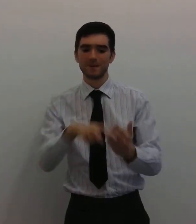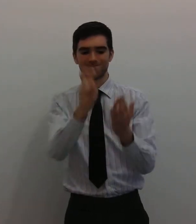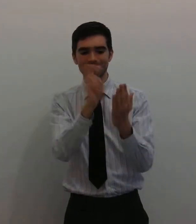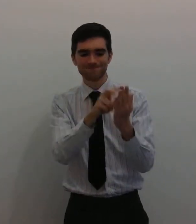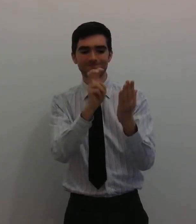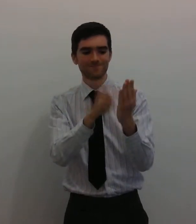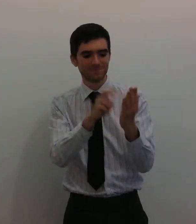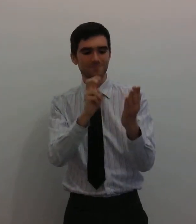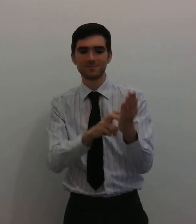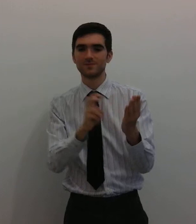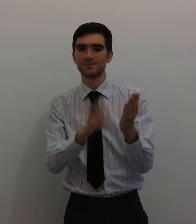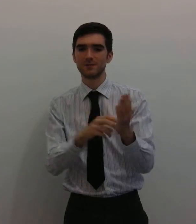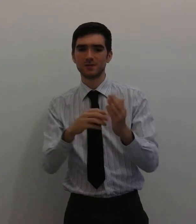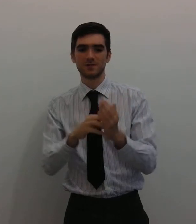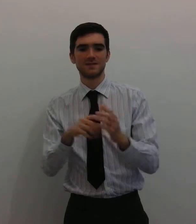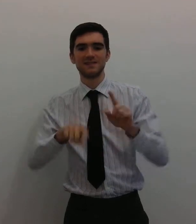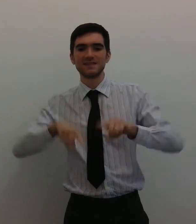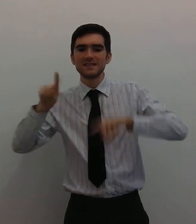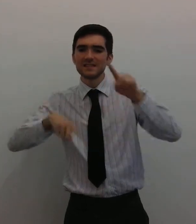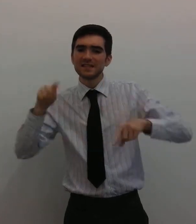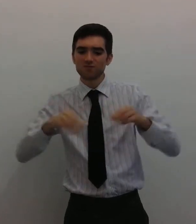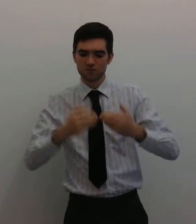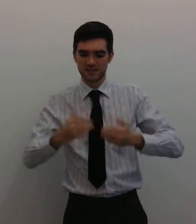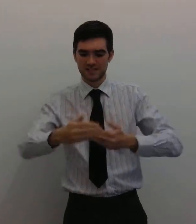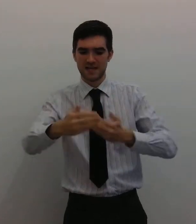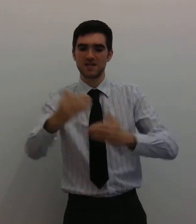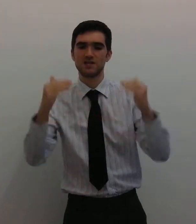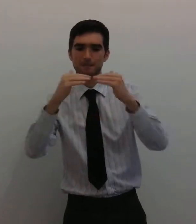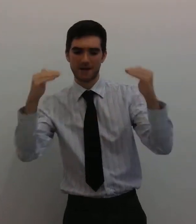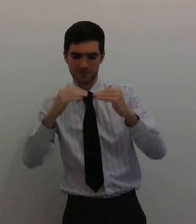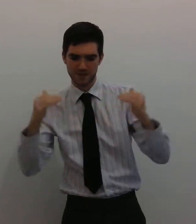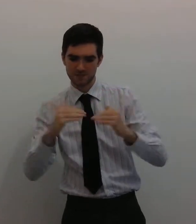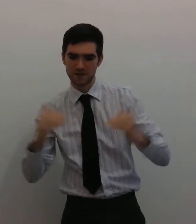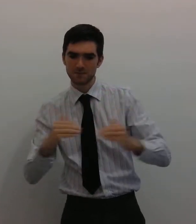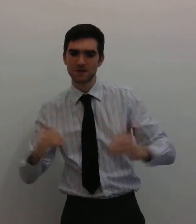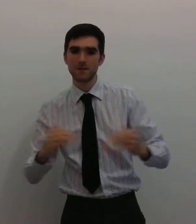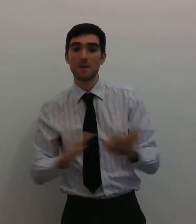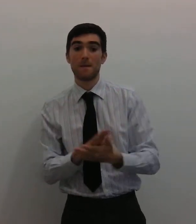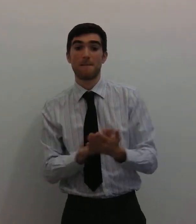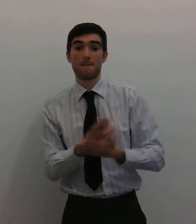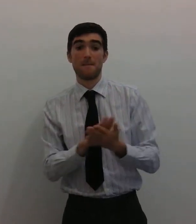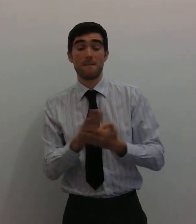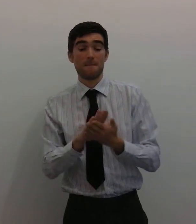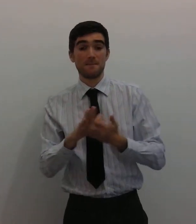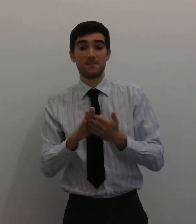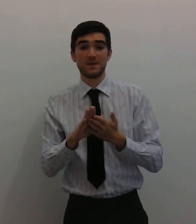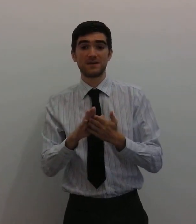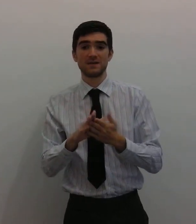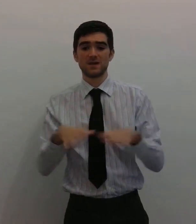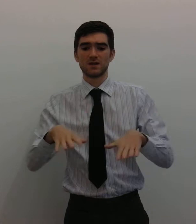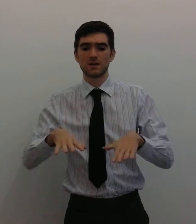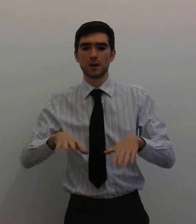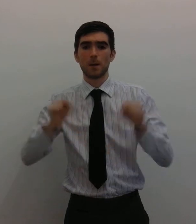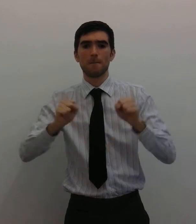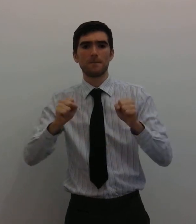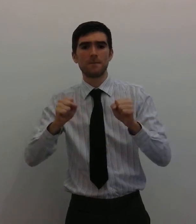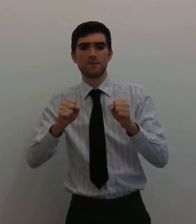different stages, making the task of completing the new Precedent H form as easy